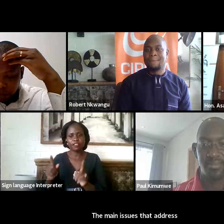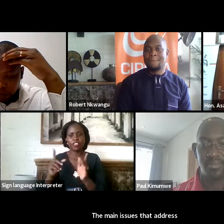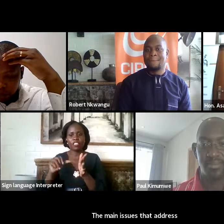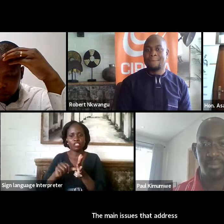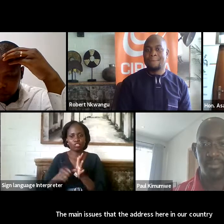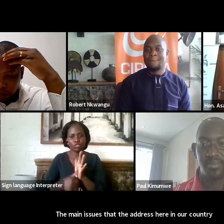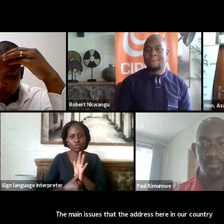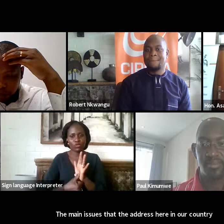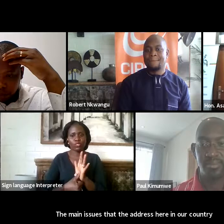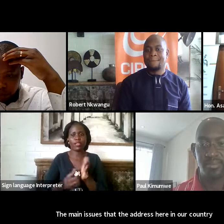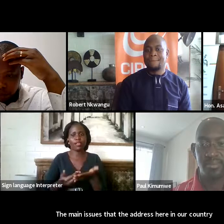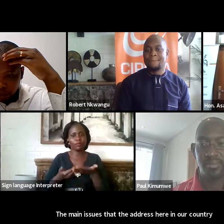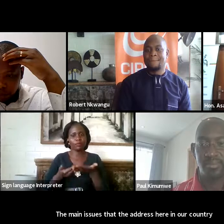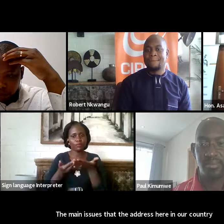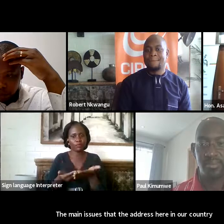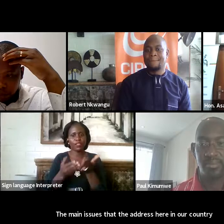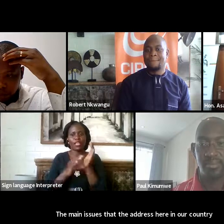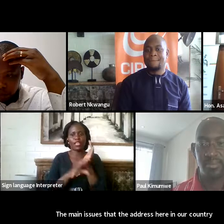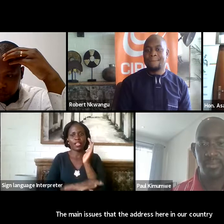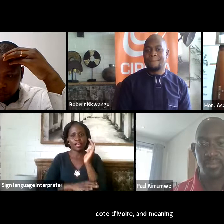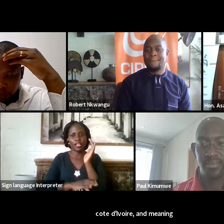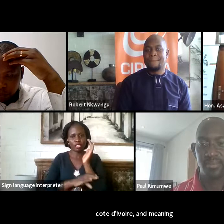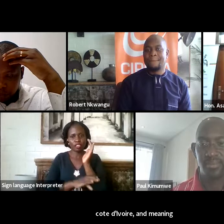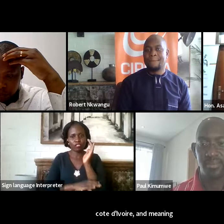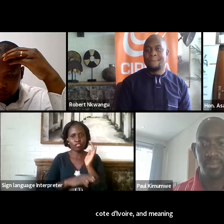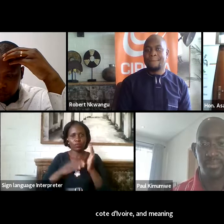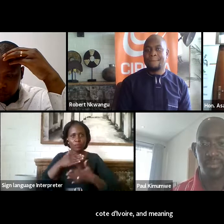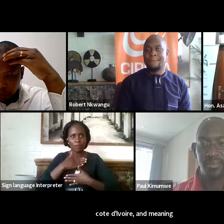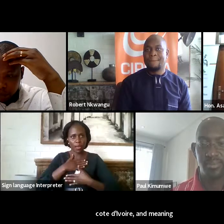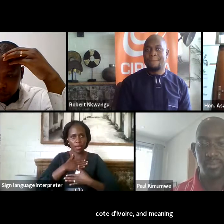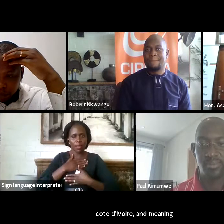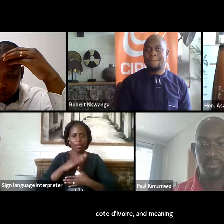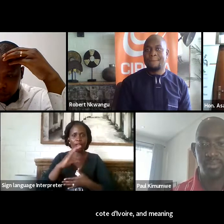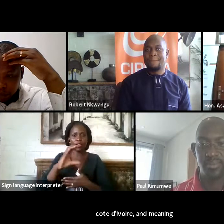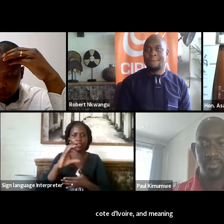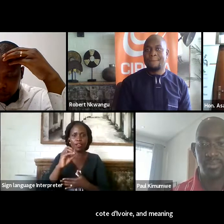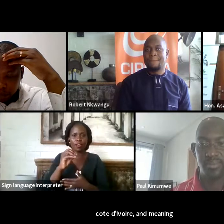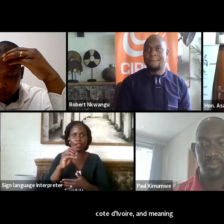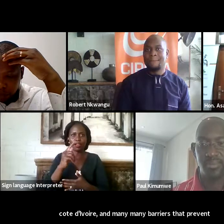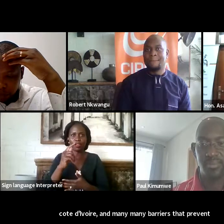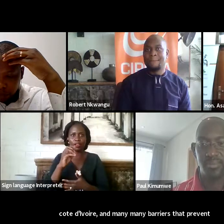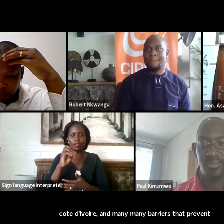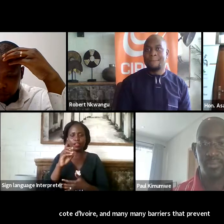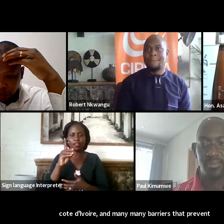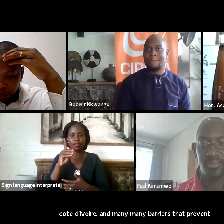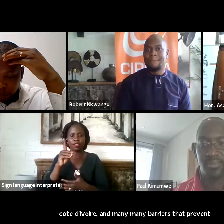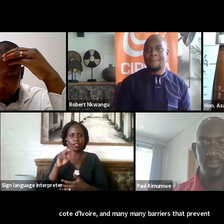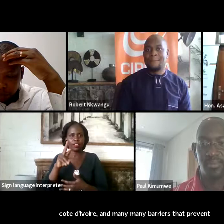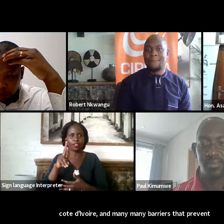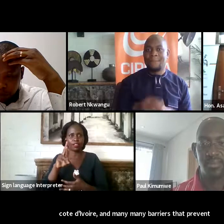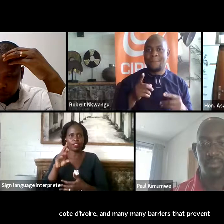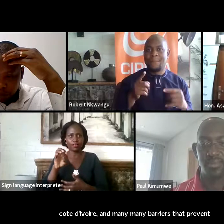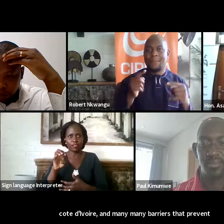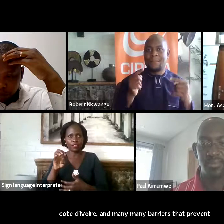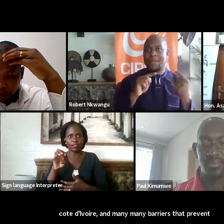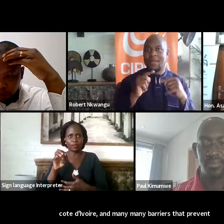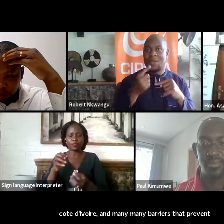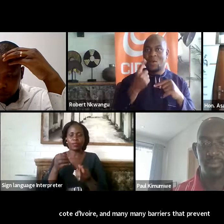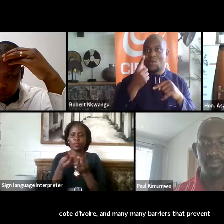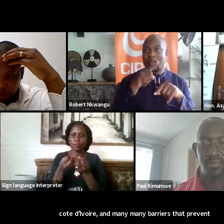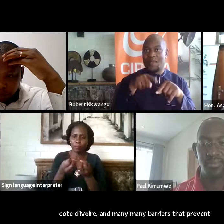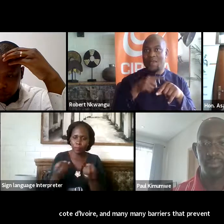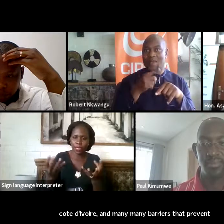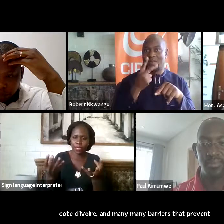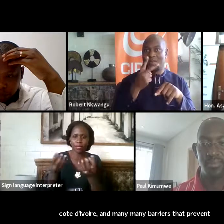d'Ivoire. And there are many barriers that prevent people with disabilities to have access